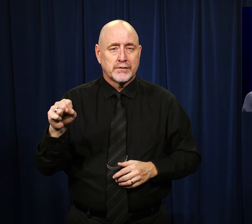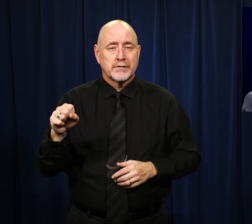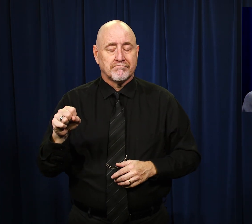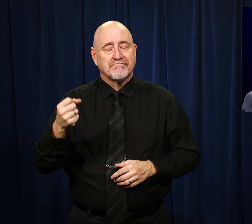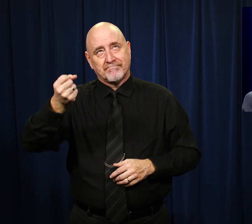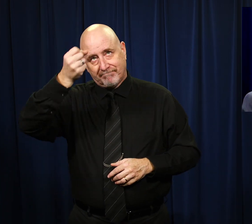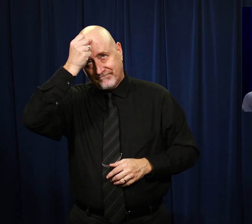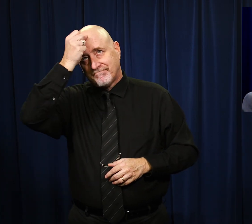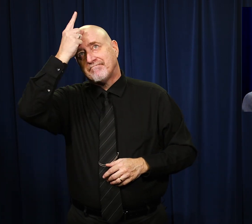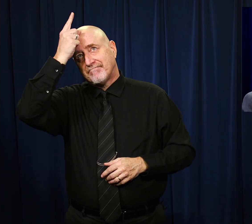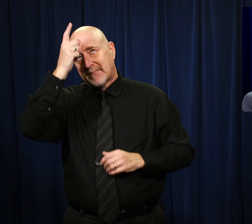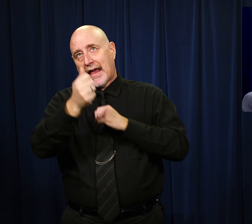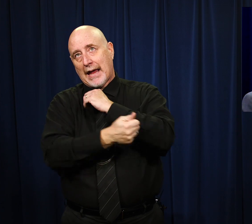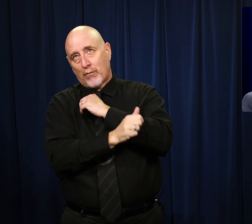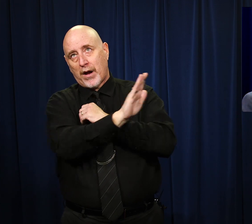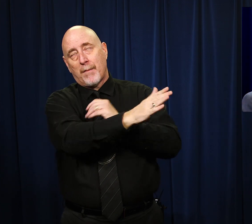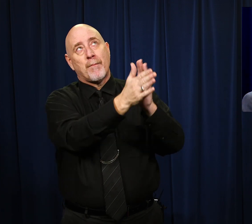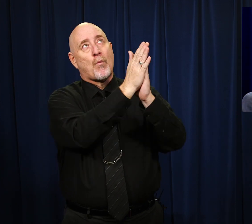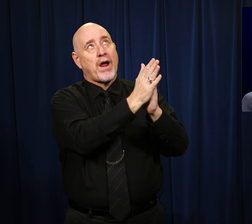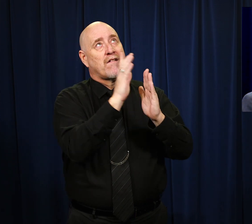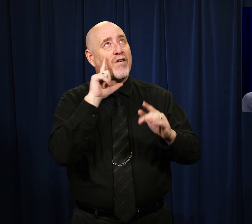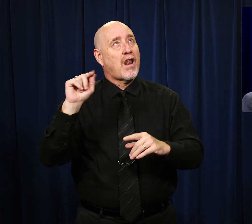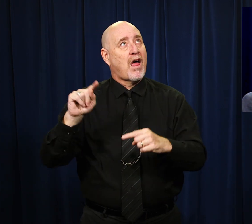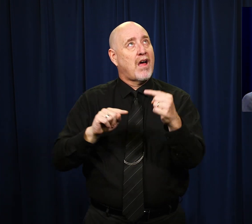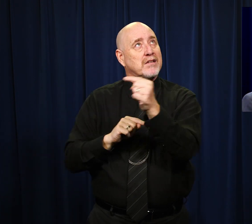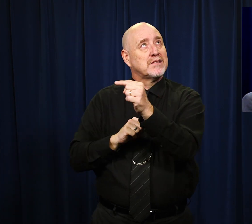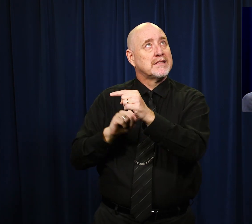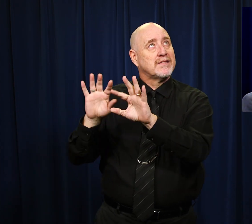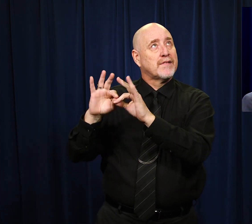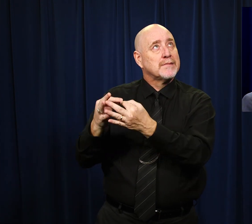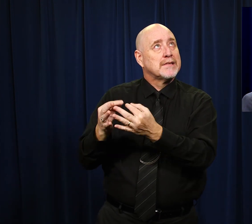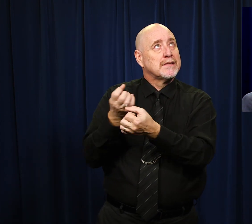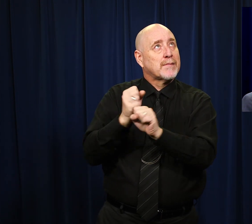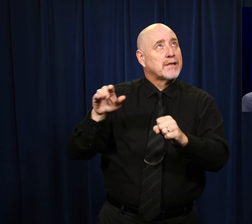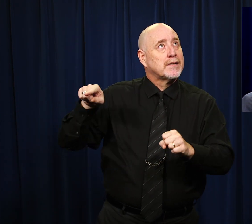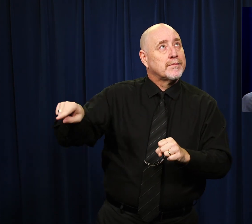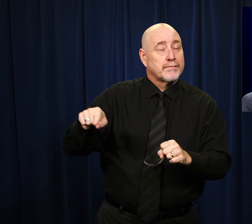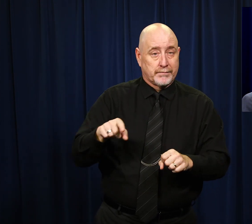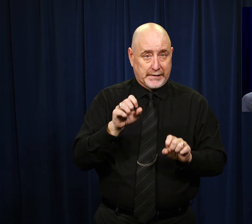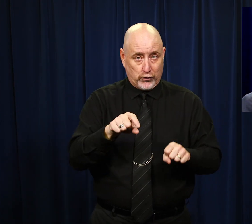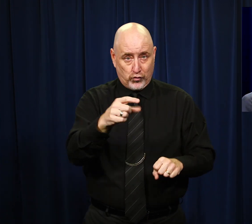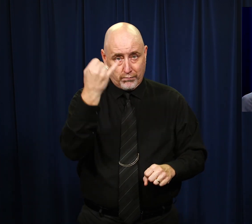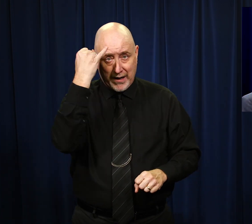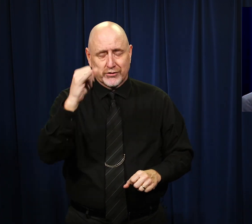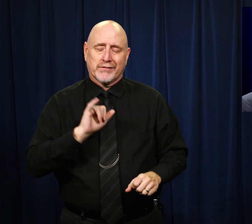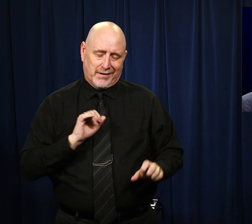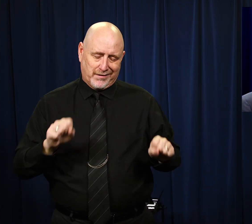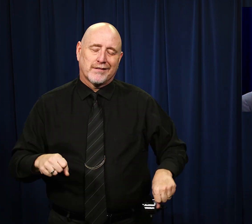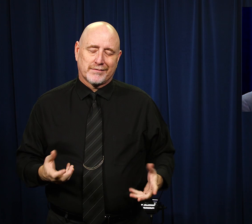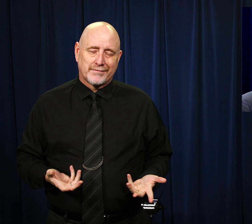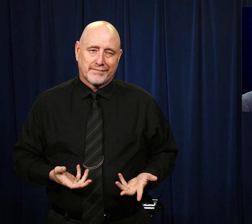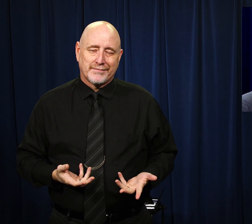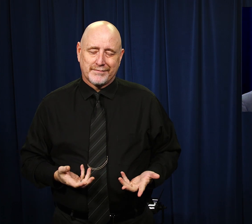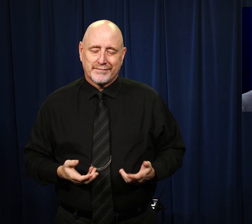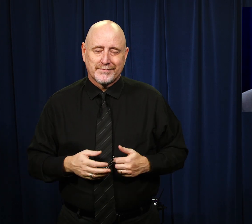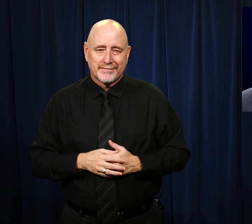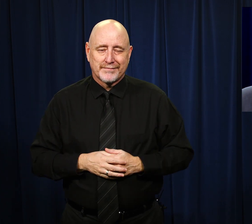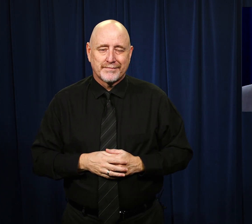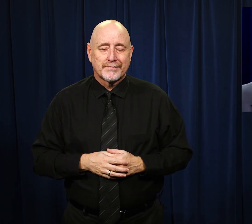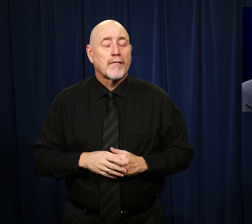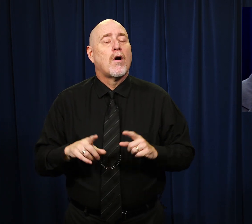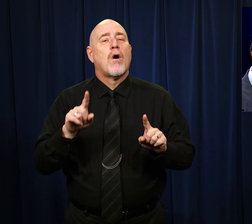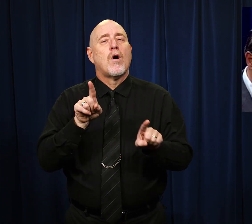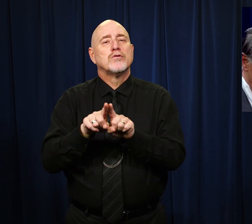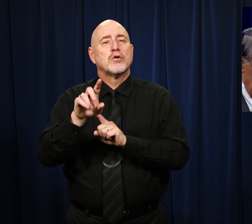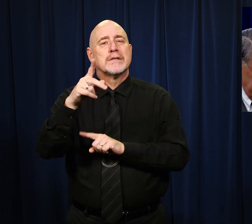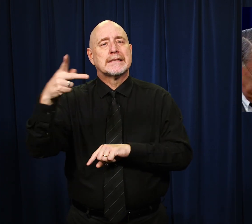can understand Abraham praying for Lot and him being spared. Can you? I can, very definitely. But